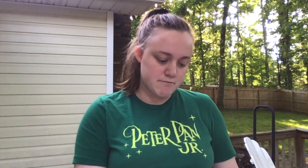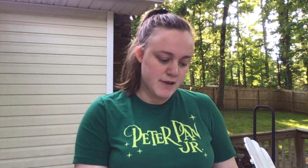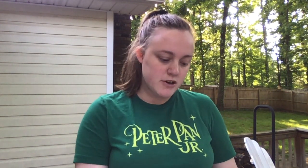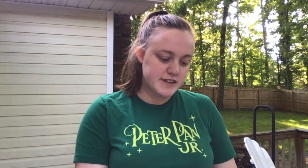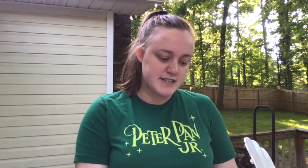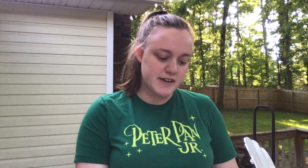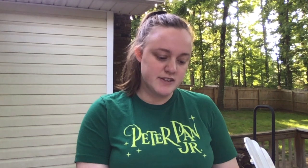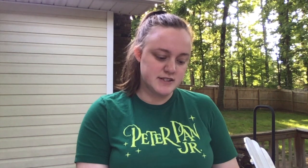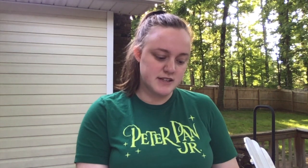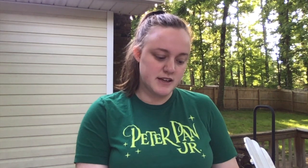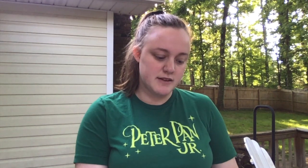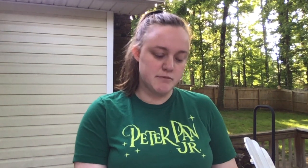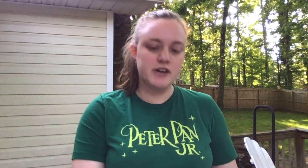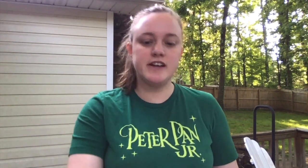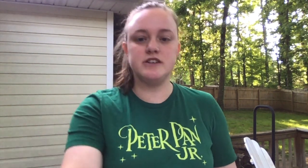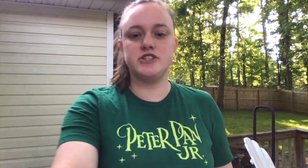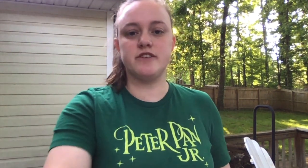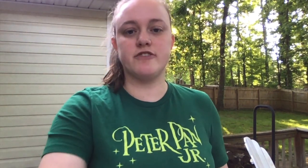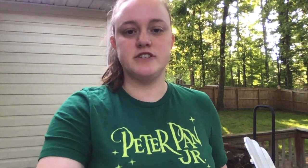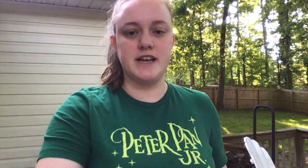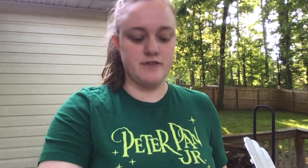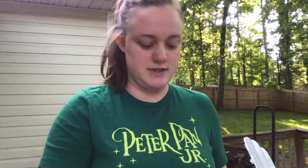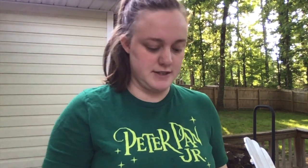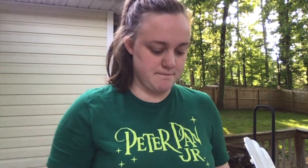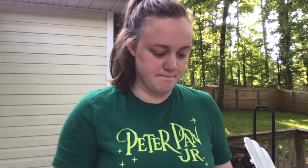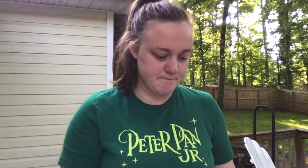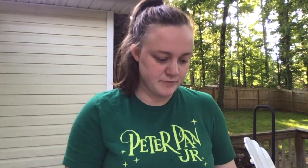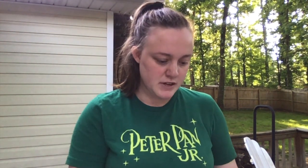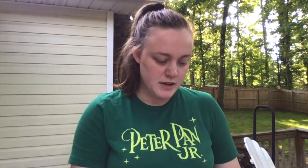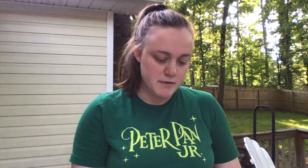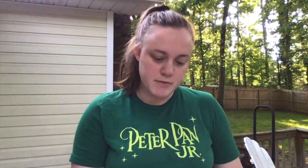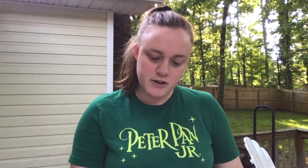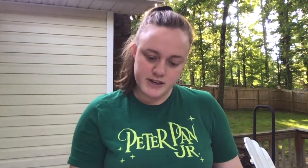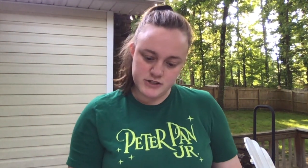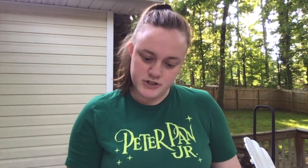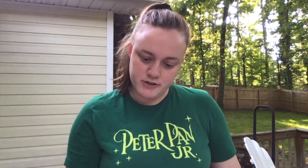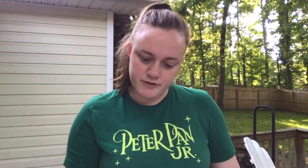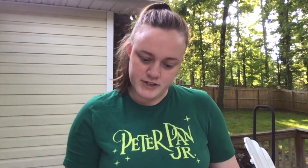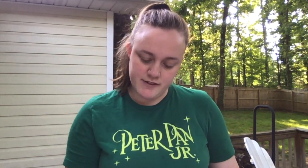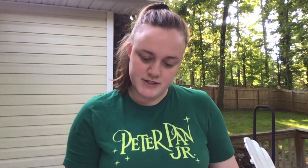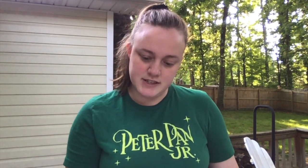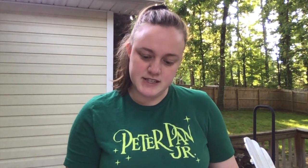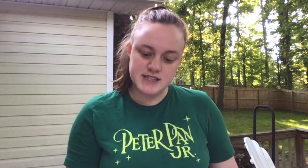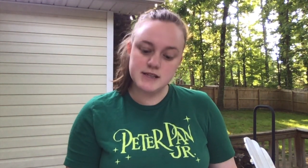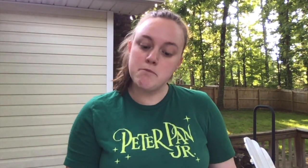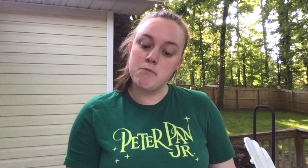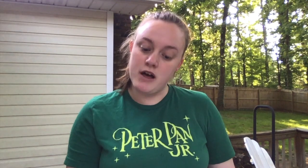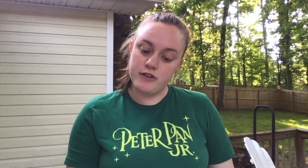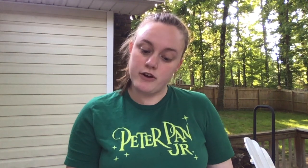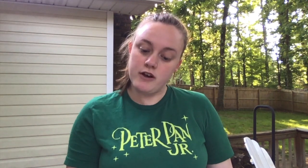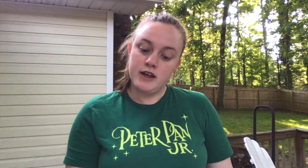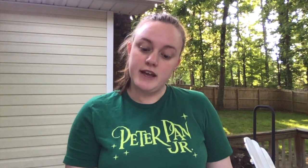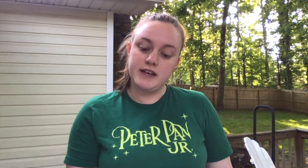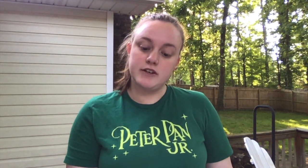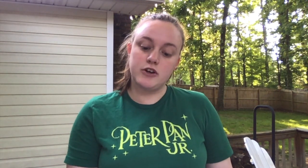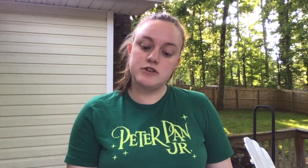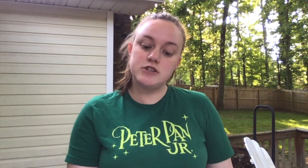Mary and Jennifer Davidson. Mary and Jennifer Davidson. This is a mother and her